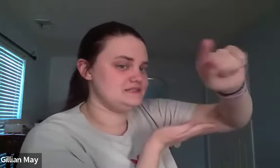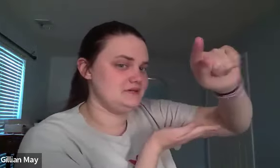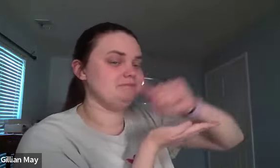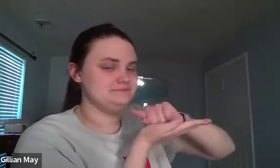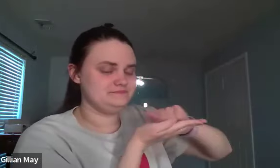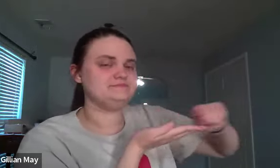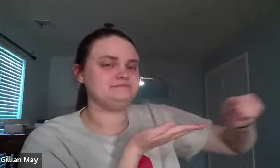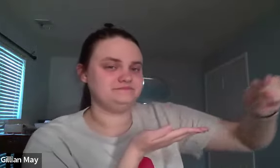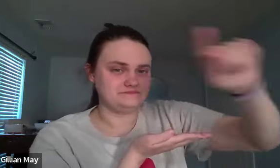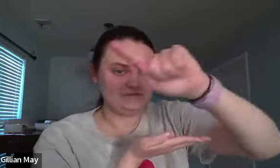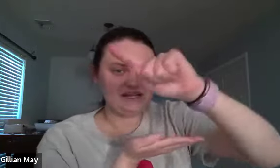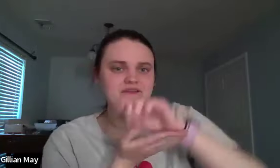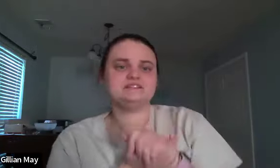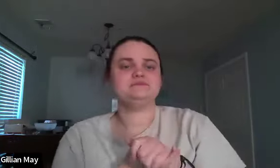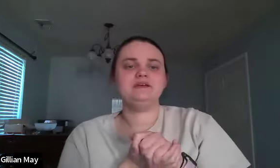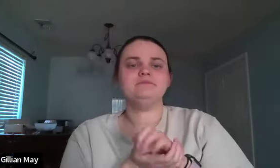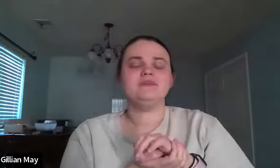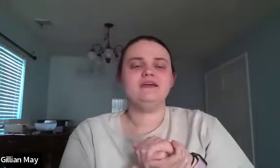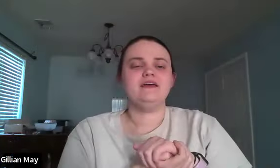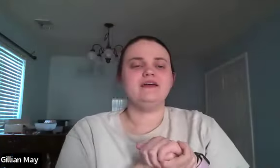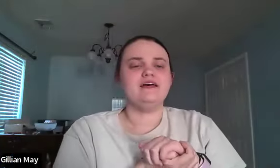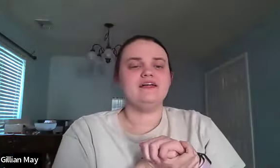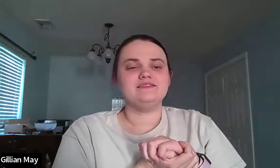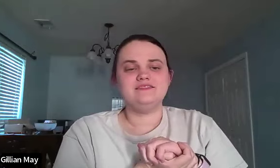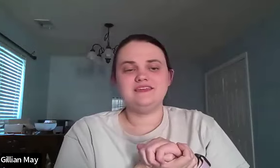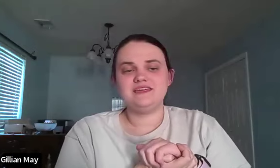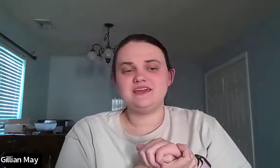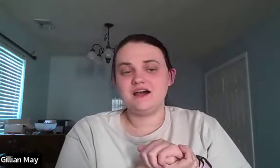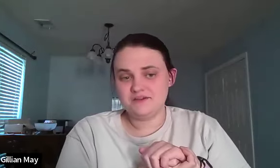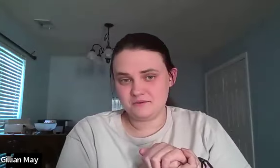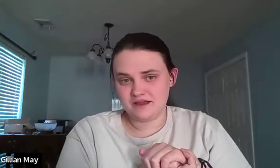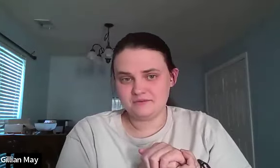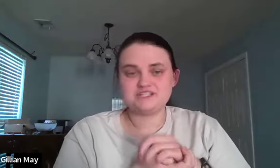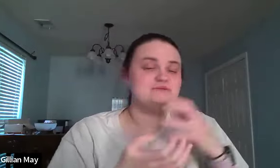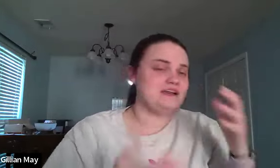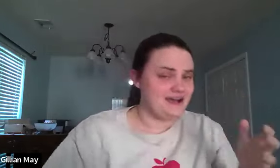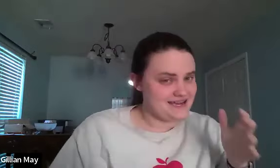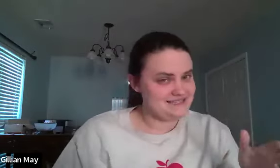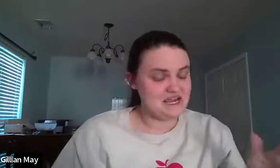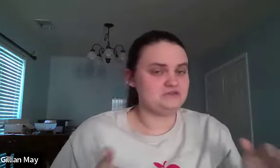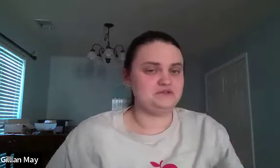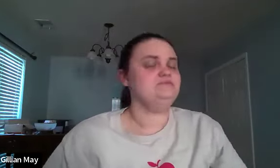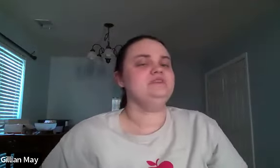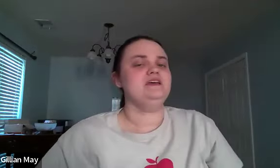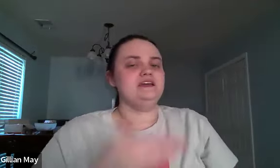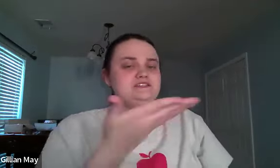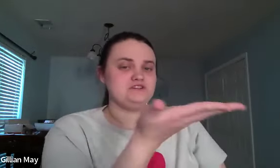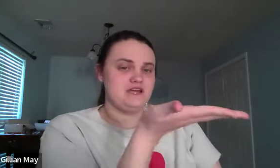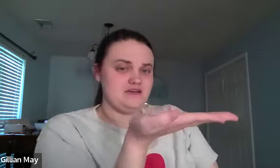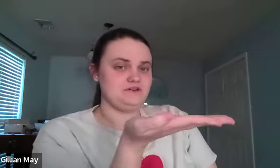week. Next week. The other way, which is the way I now do, is you're going to have your